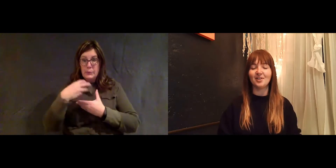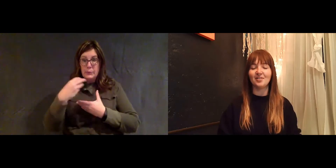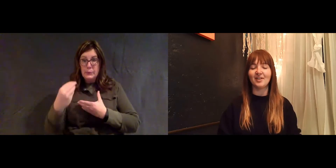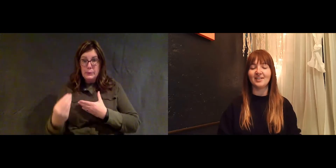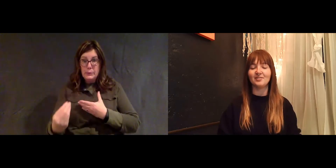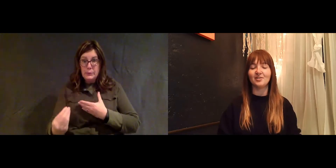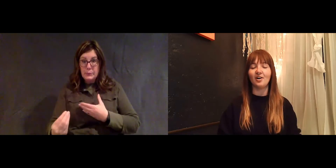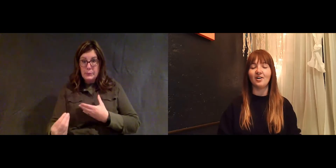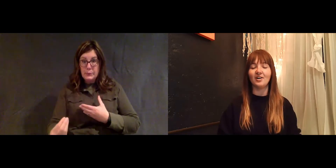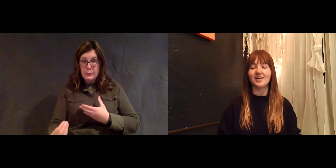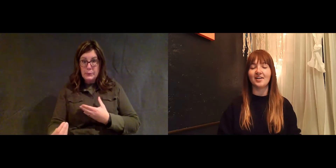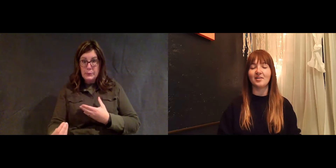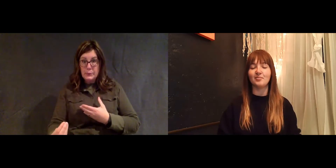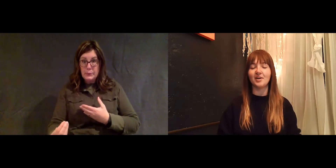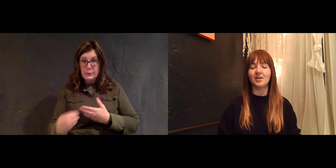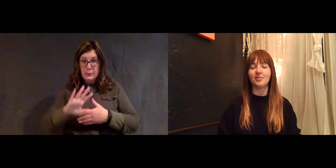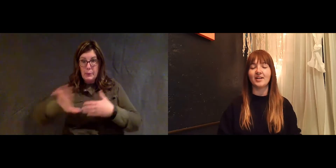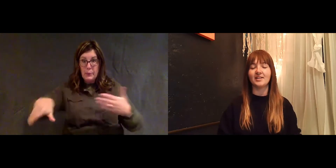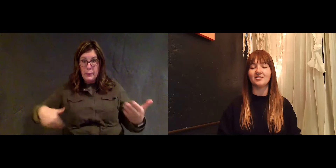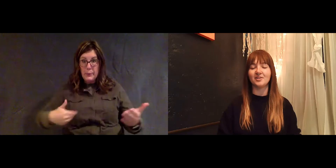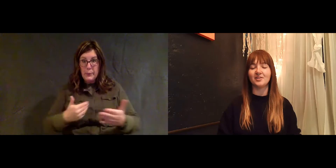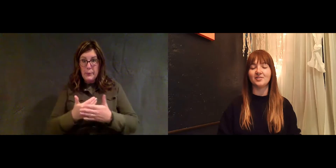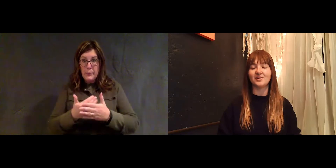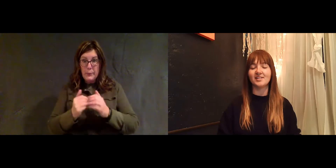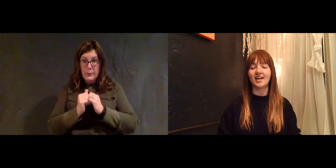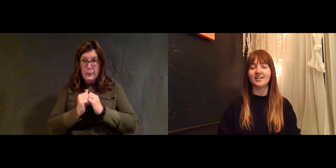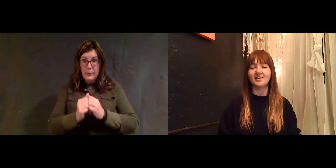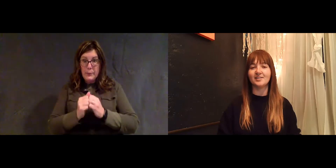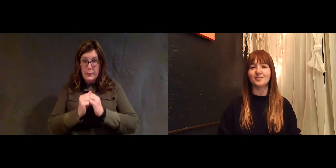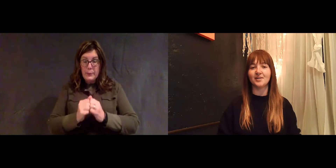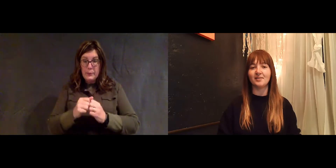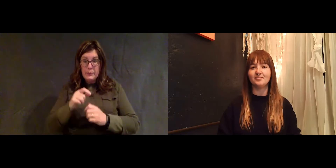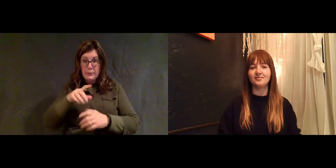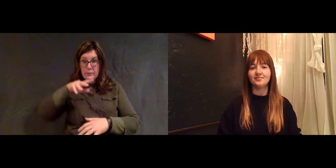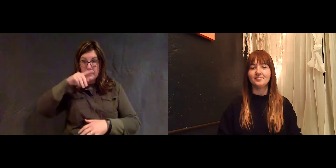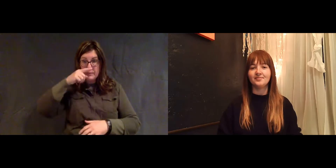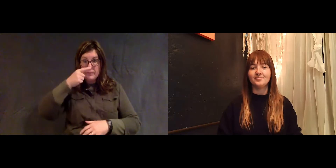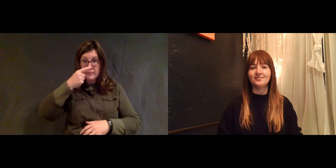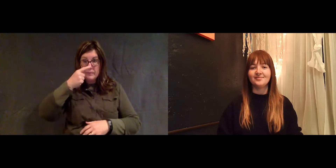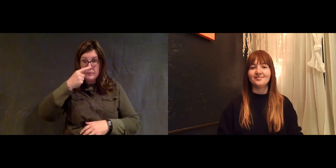And when you're ready, we'll all take a big breath in through our nose together to fill up.